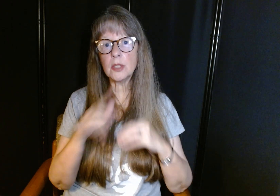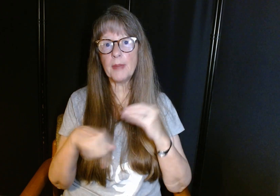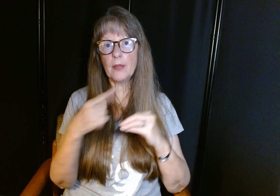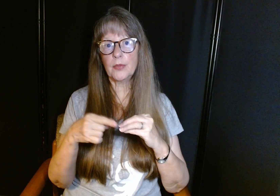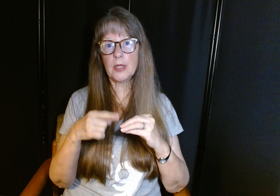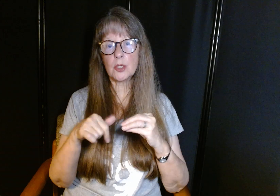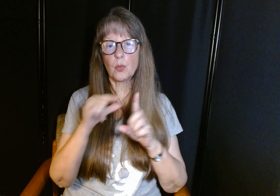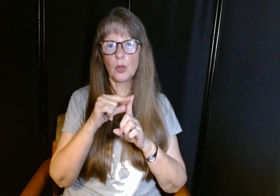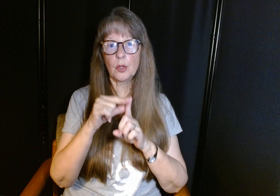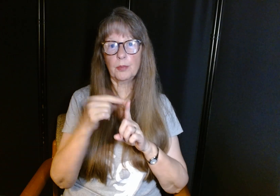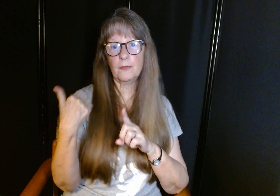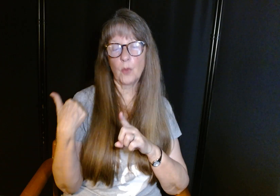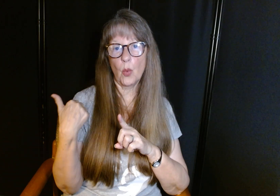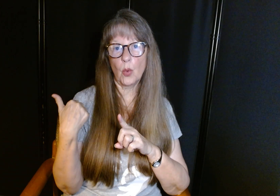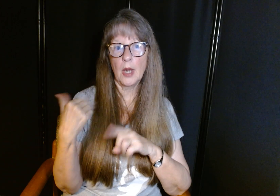about this word before,